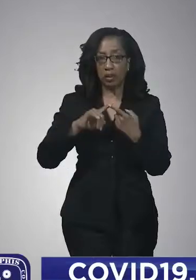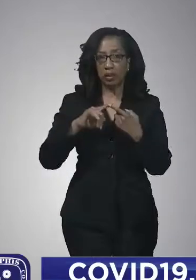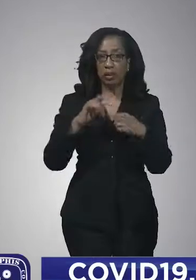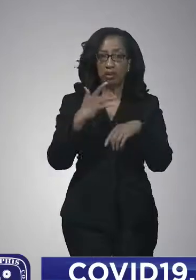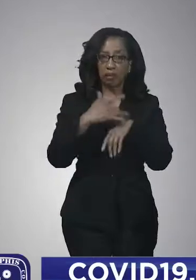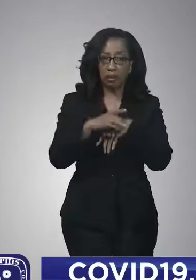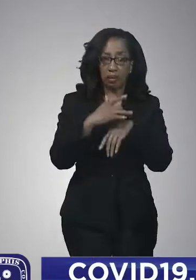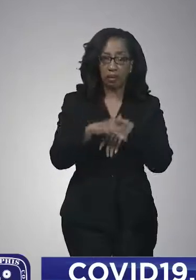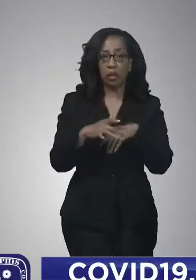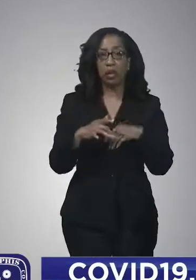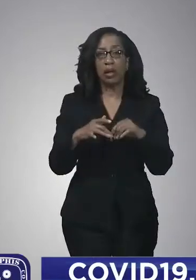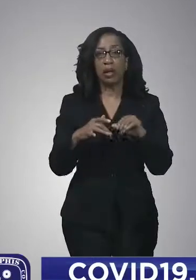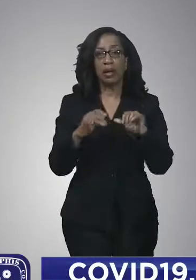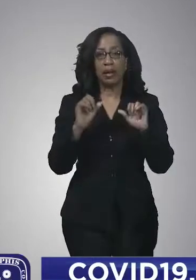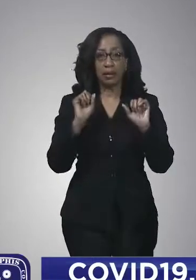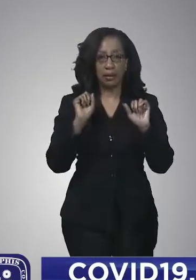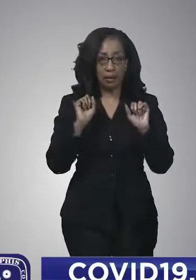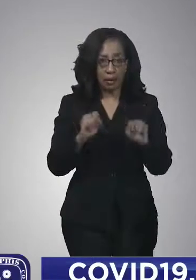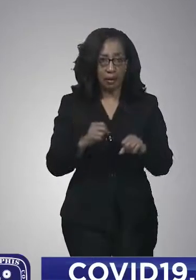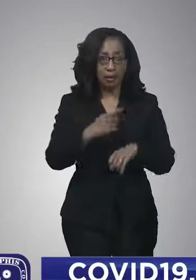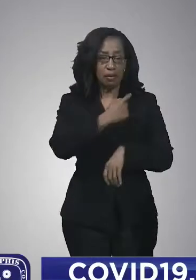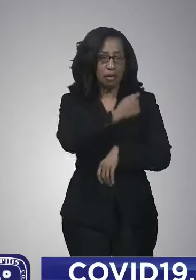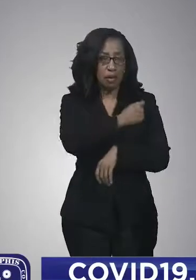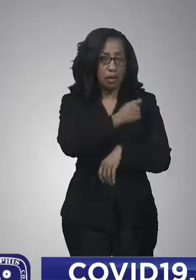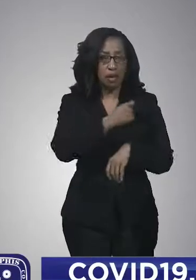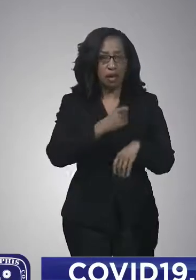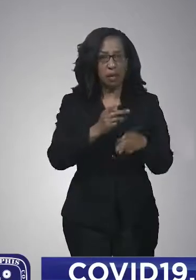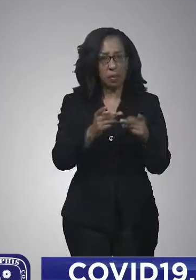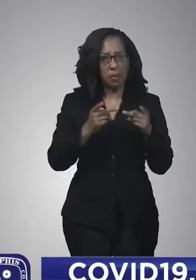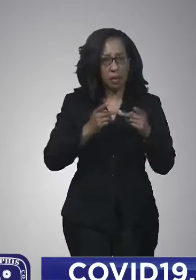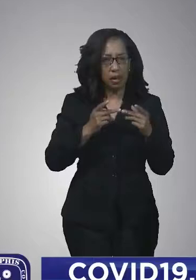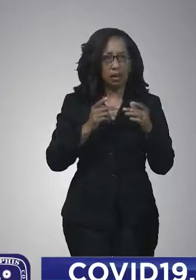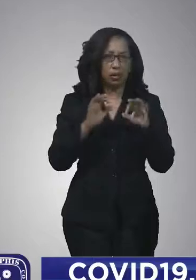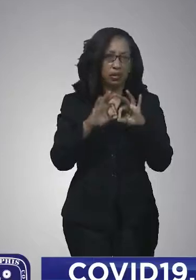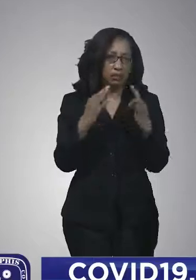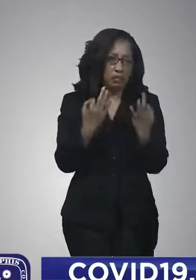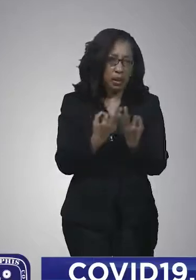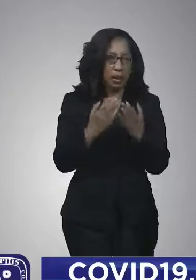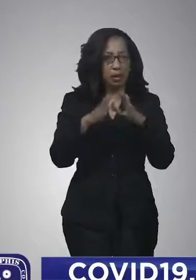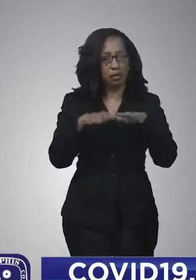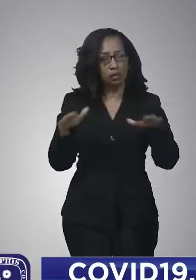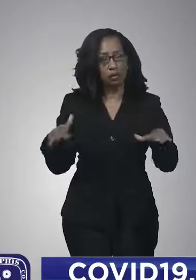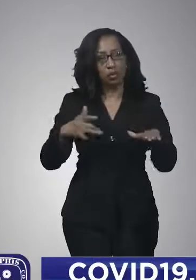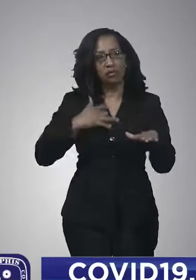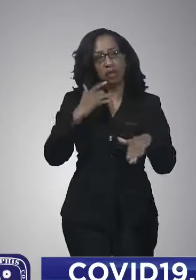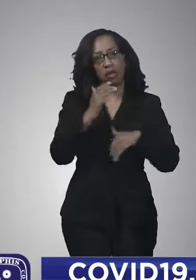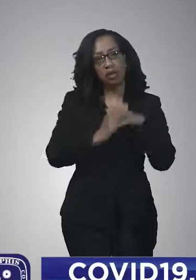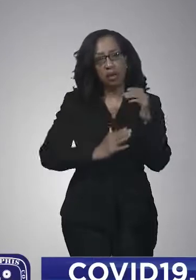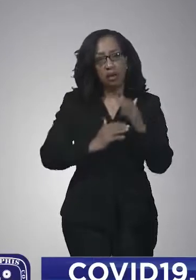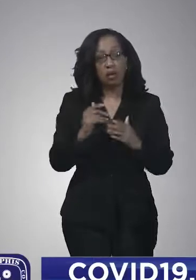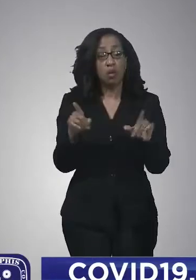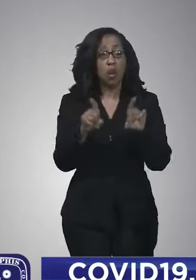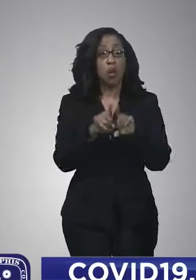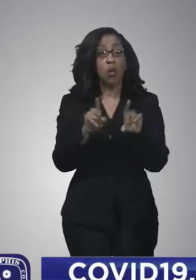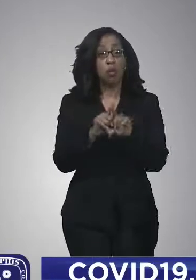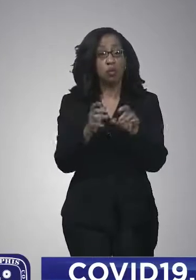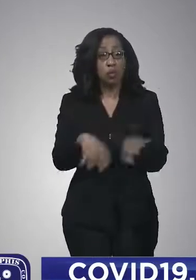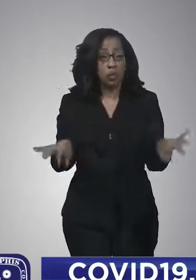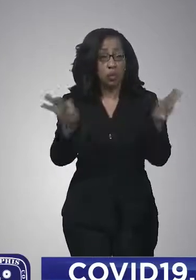areas that families and children are comfortable with, and also just the equity of the distribution. Are